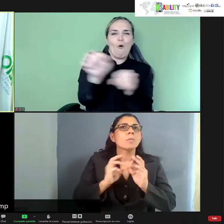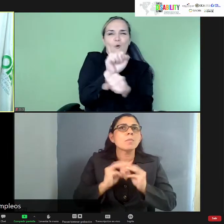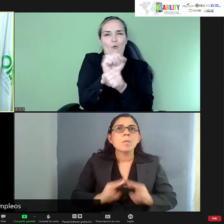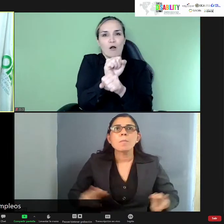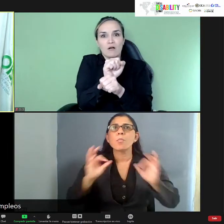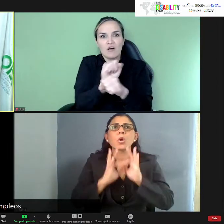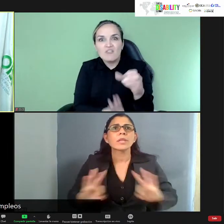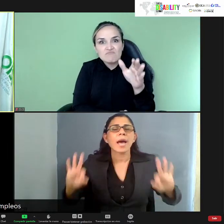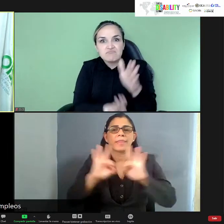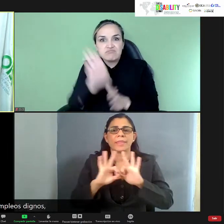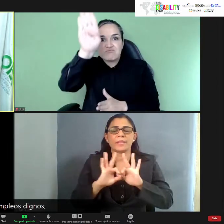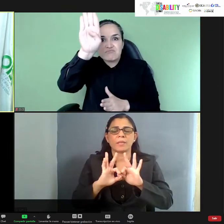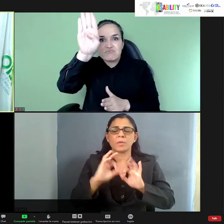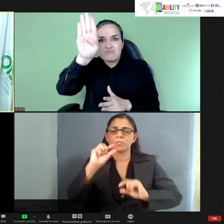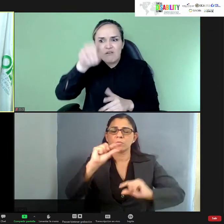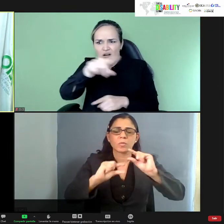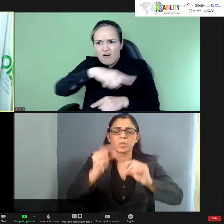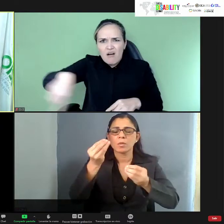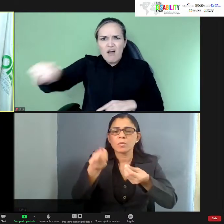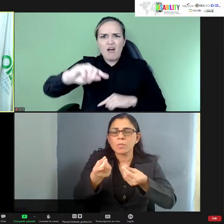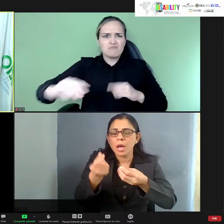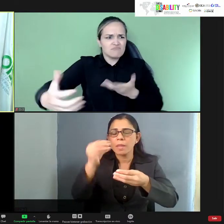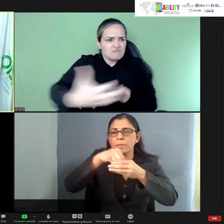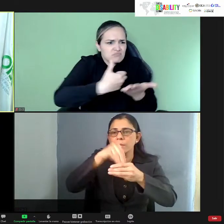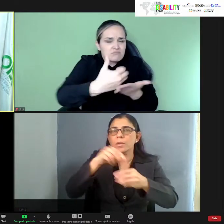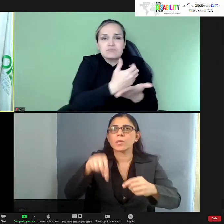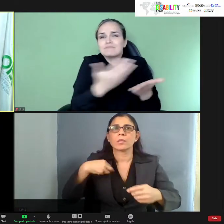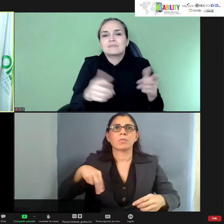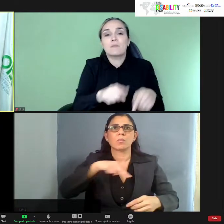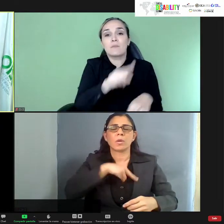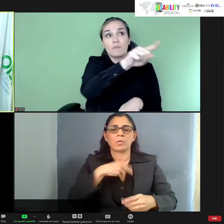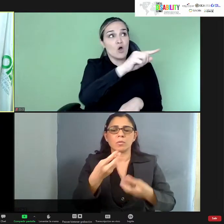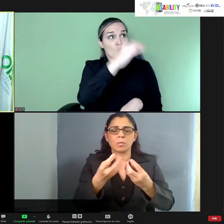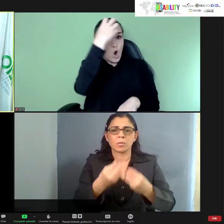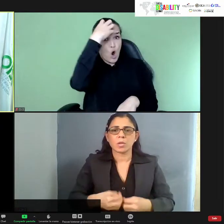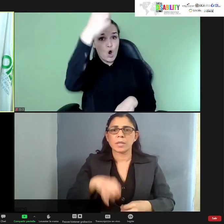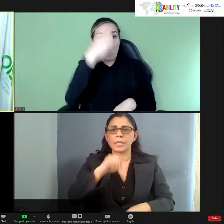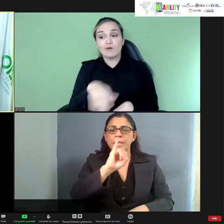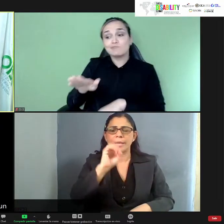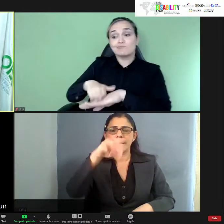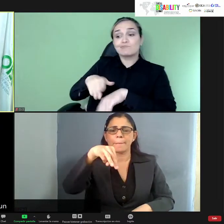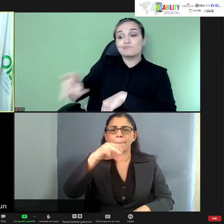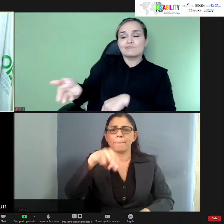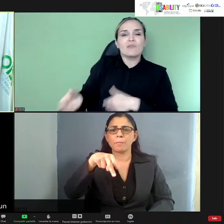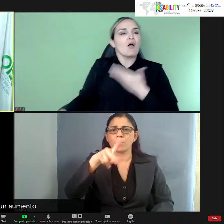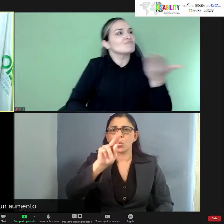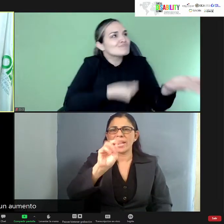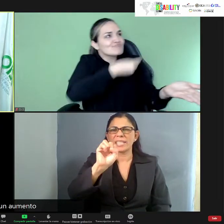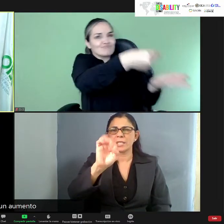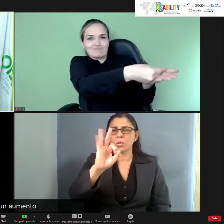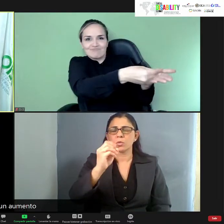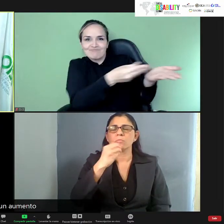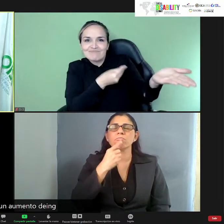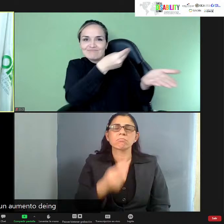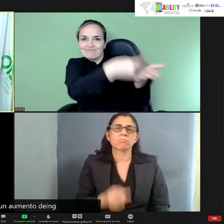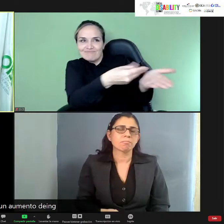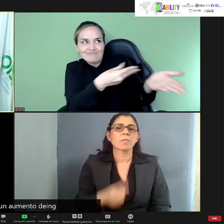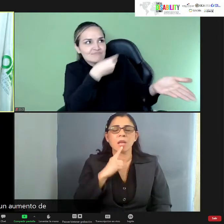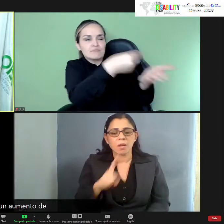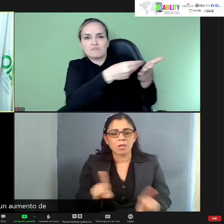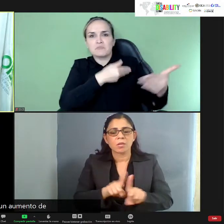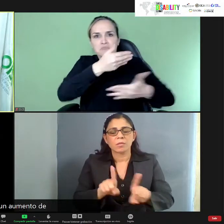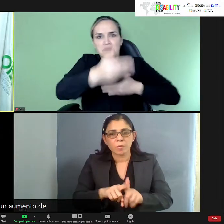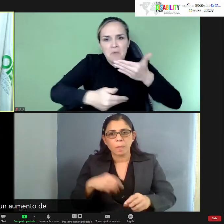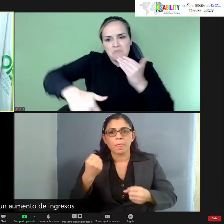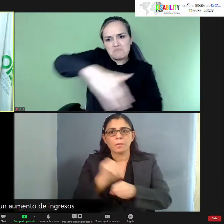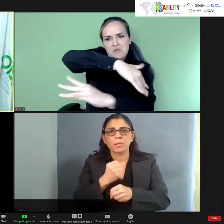about an important increase in the income due to taxes in our countries and also an increase in